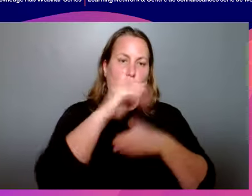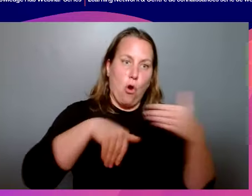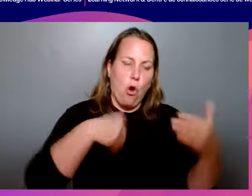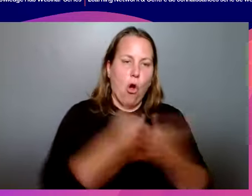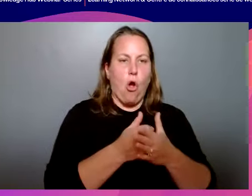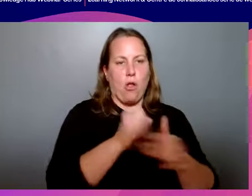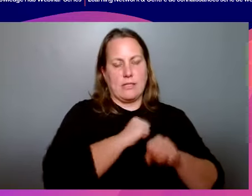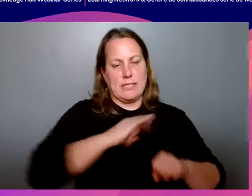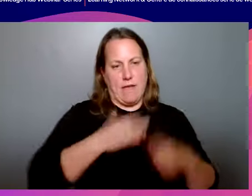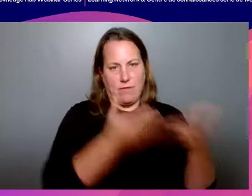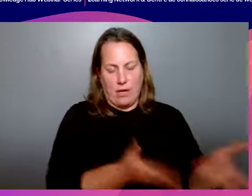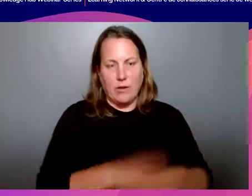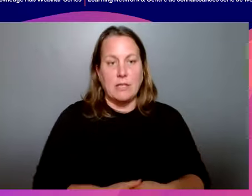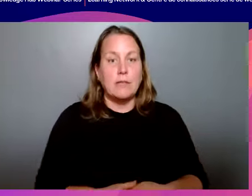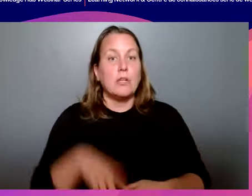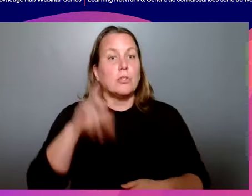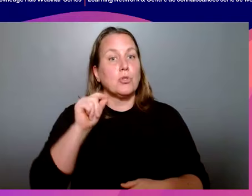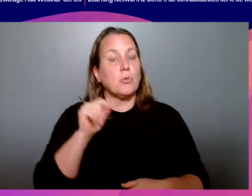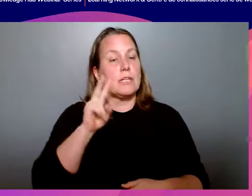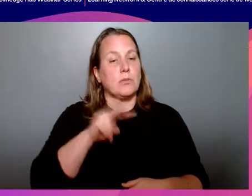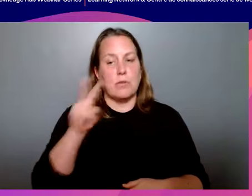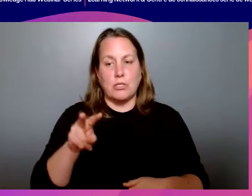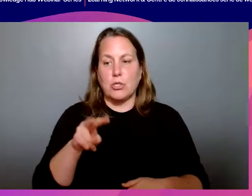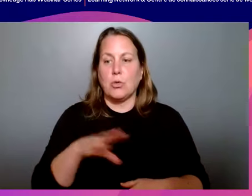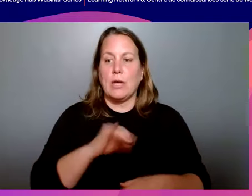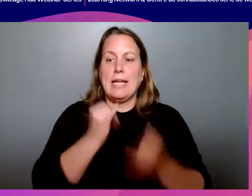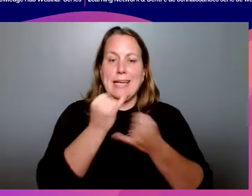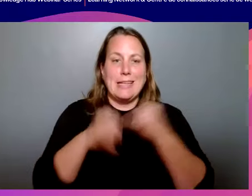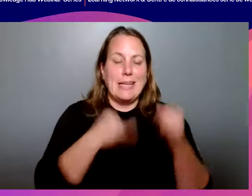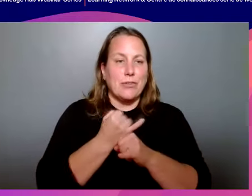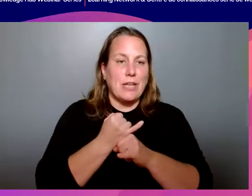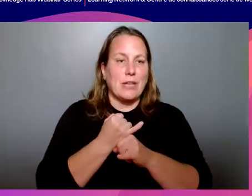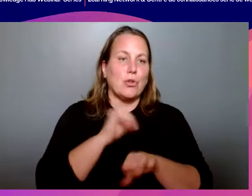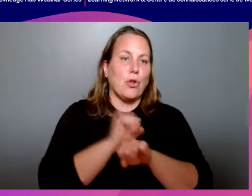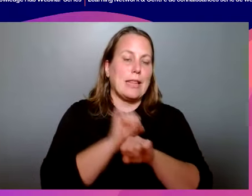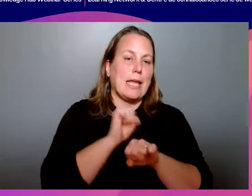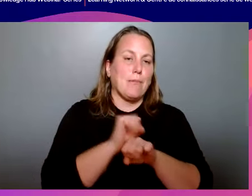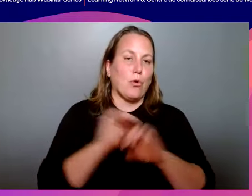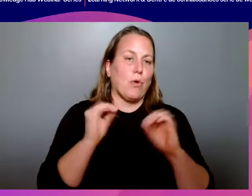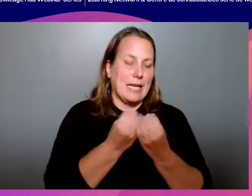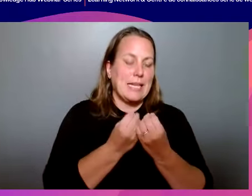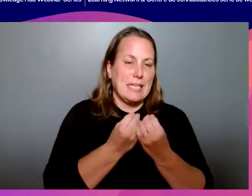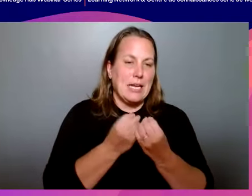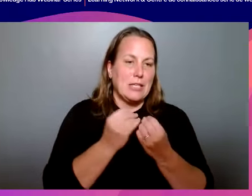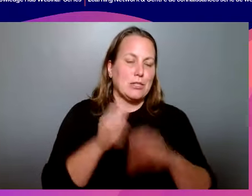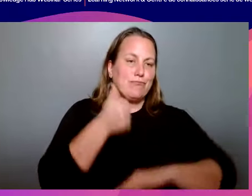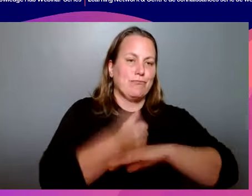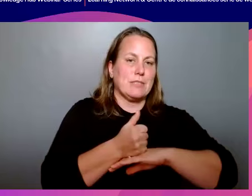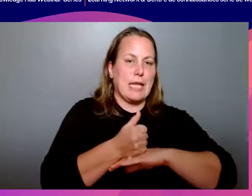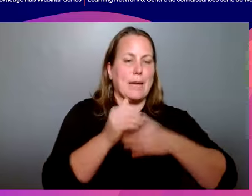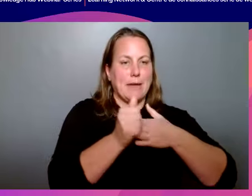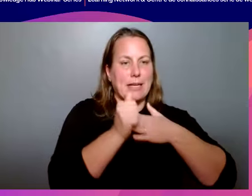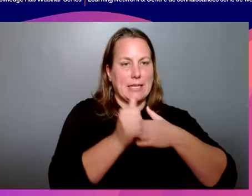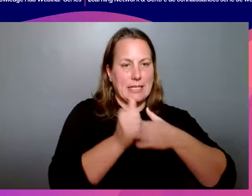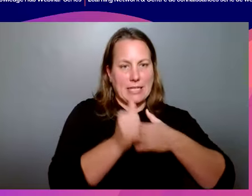So in 2022, the International Labor Organization released a guide titled Inclusion of Lesbian,